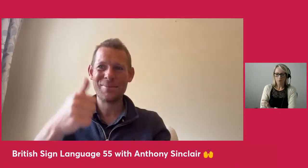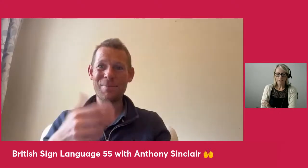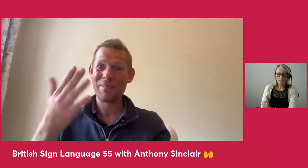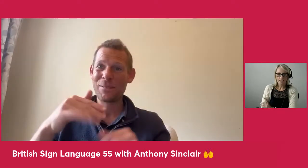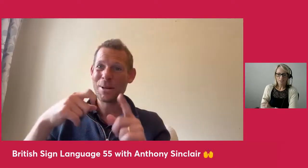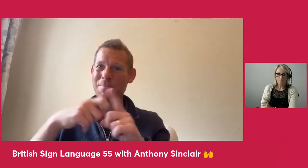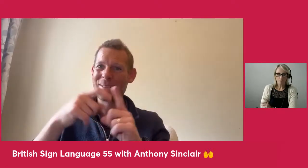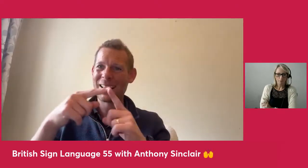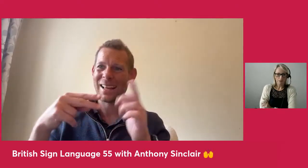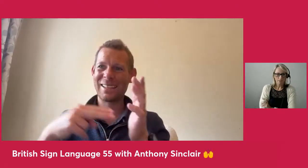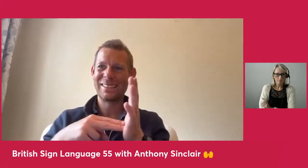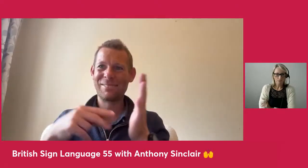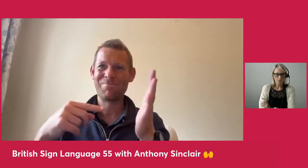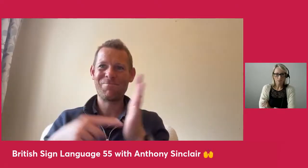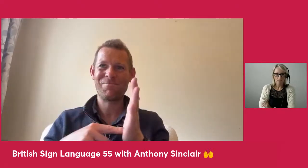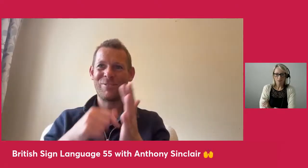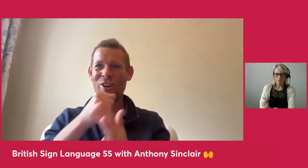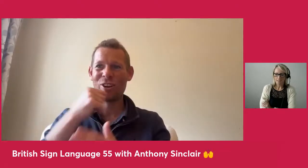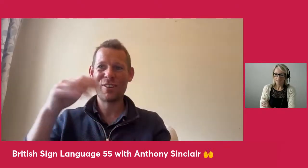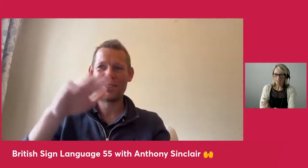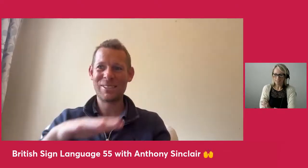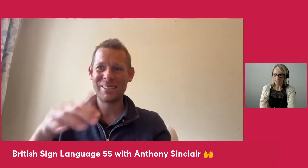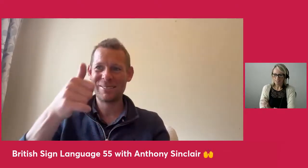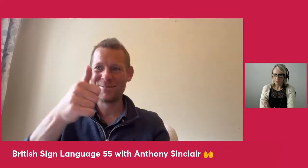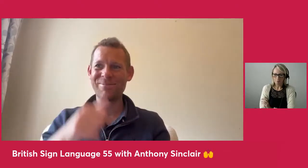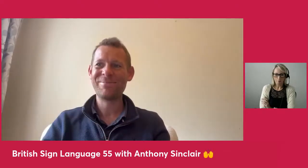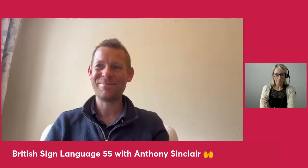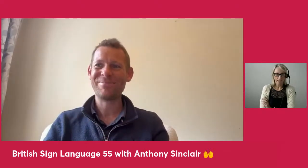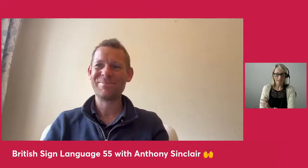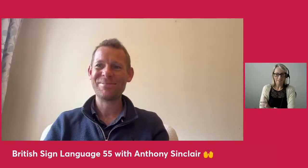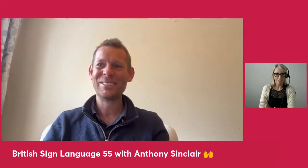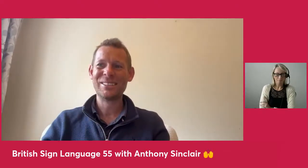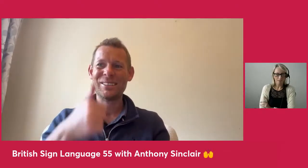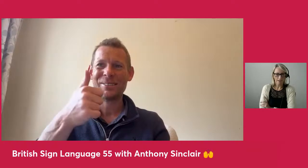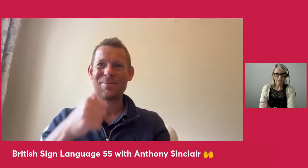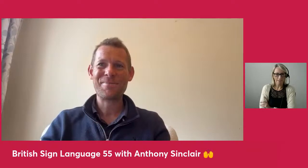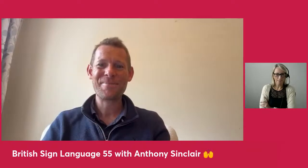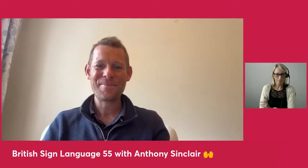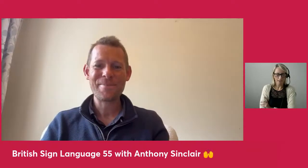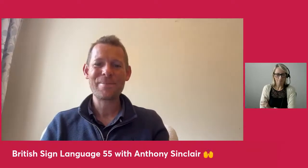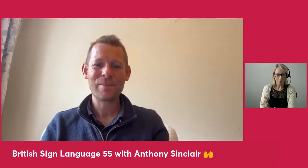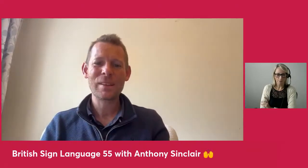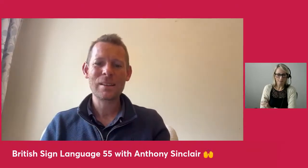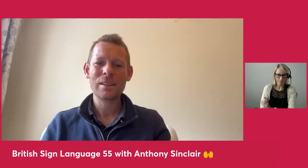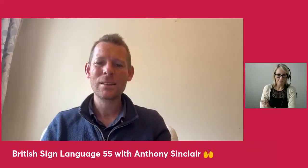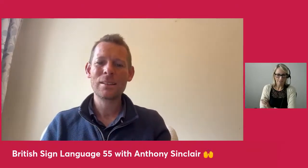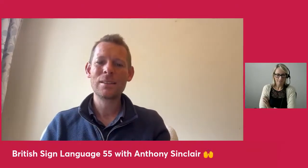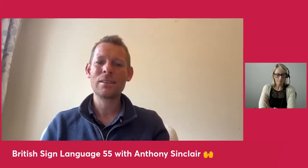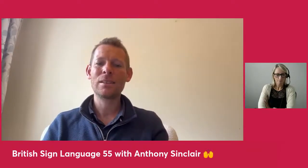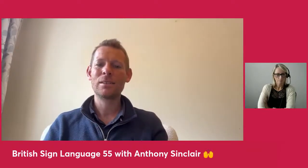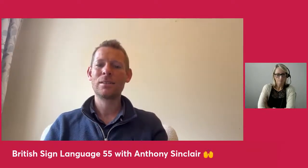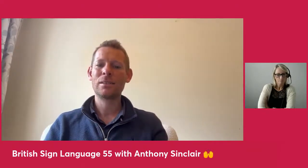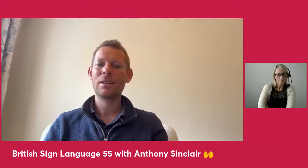Good morning, Jean. You're very welcome to our session, and you're from Kent. Lovely area. Lovely to have you with